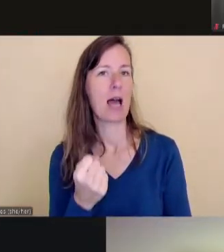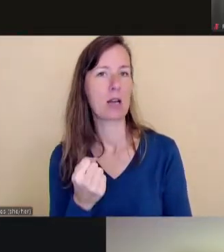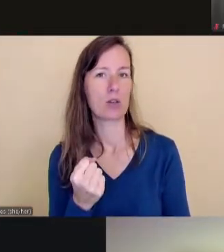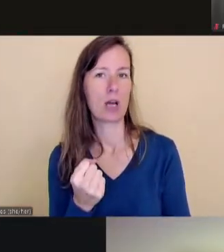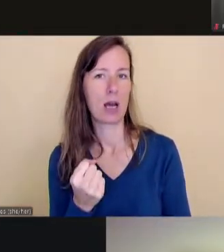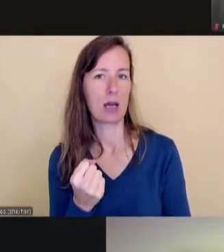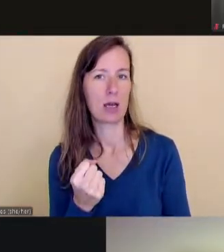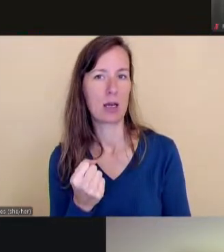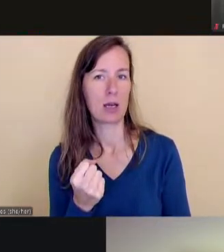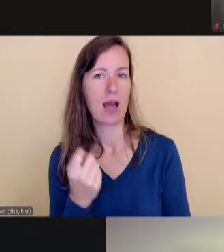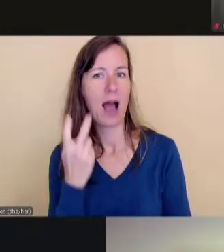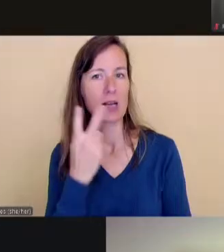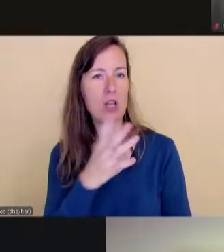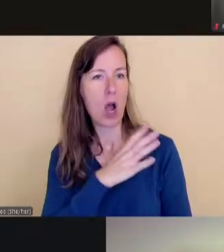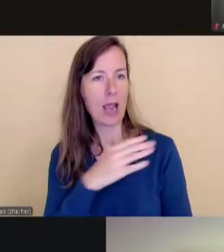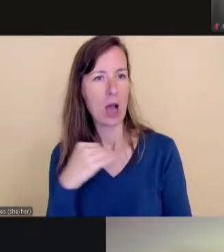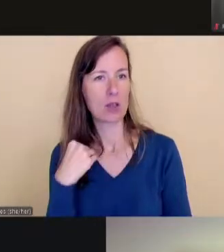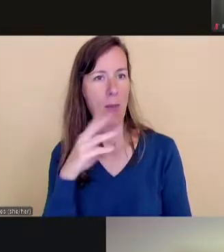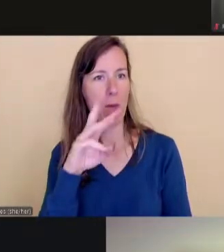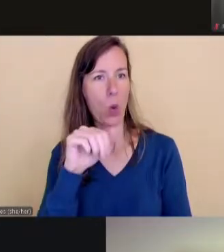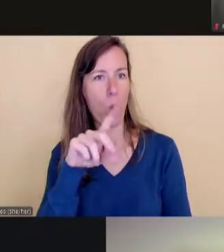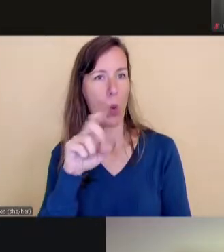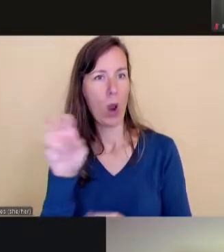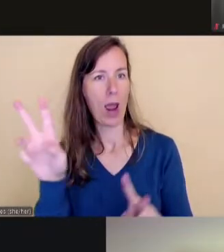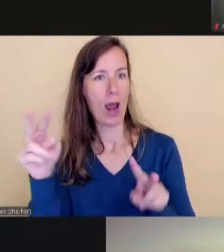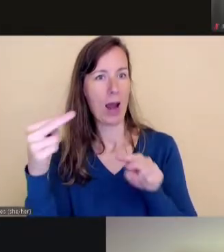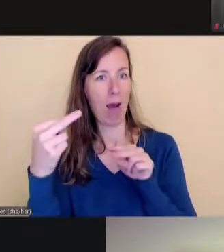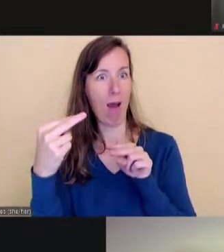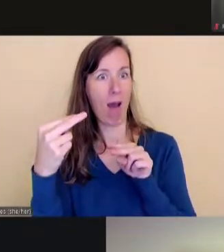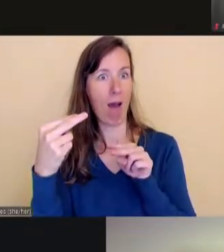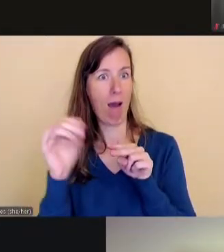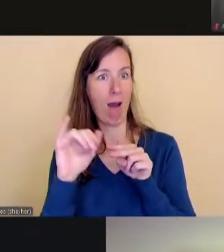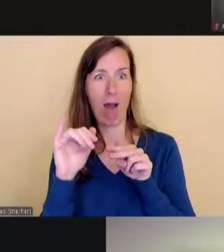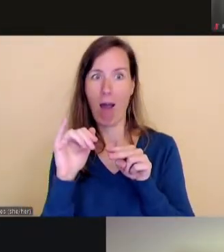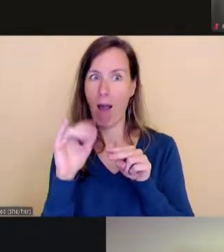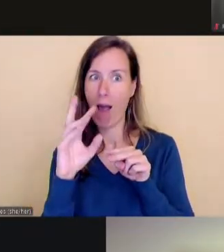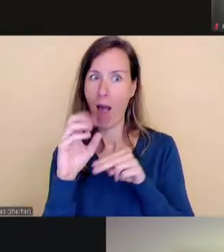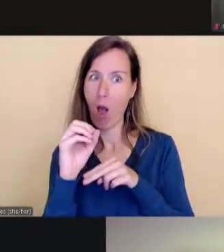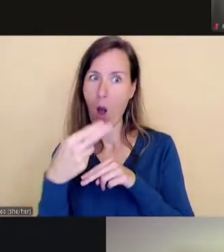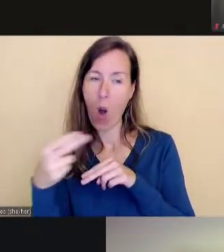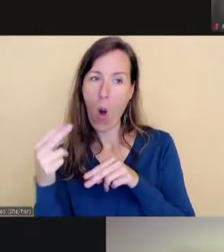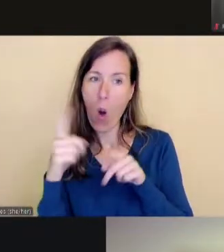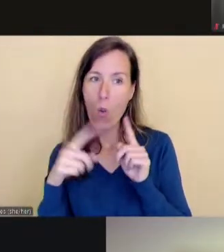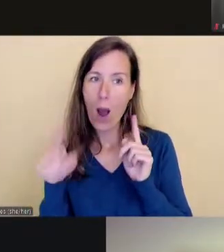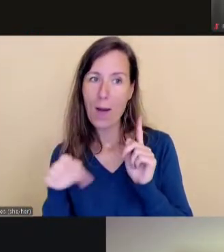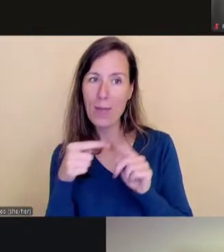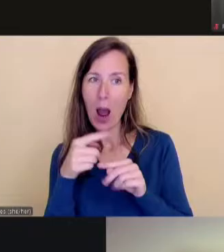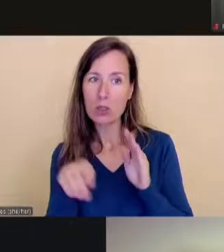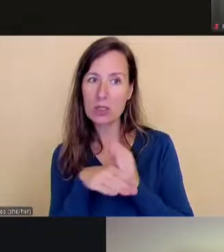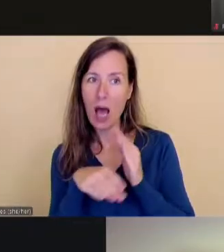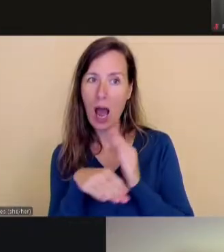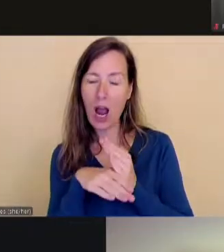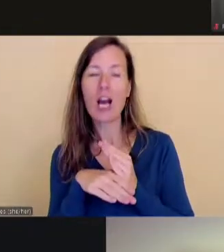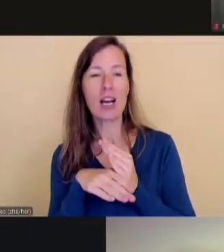saw Councilmember Wade look at me like, oh, what about soccer? Soccer is still going to go on,